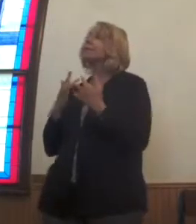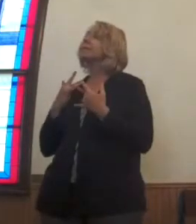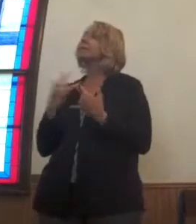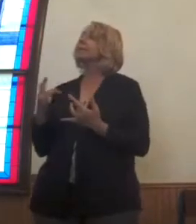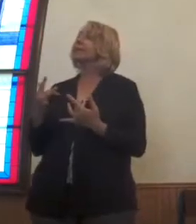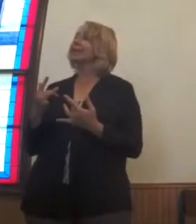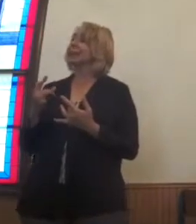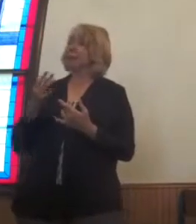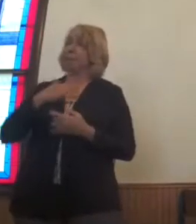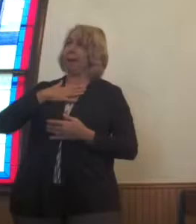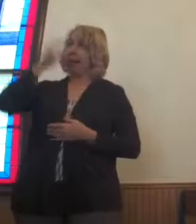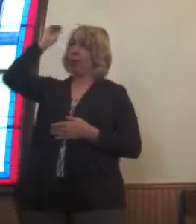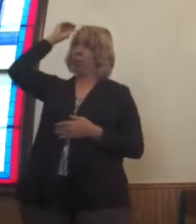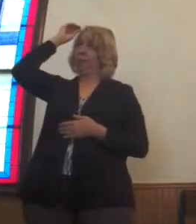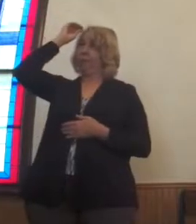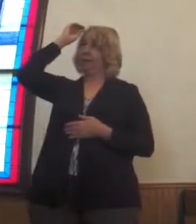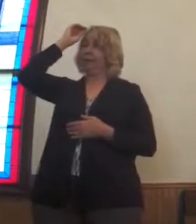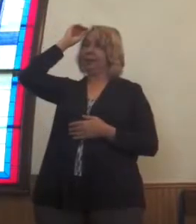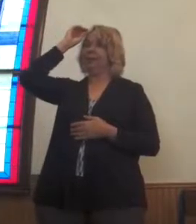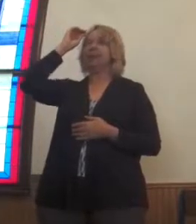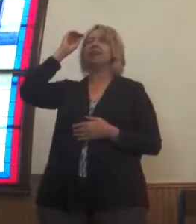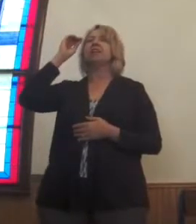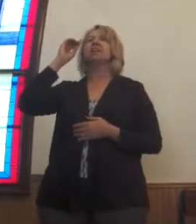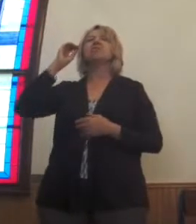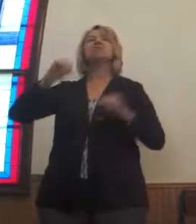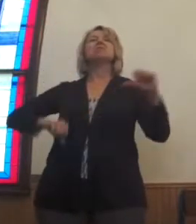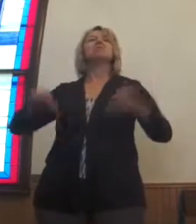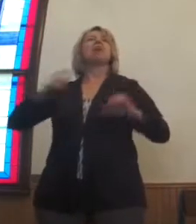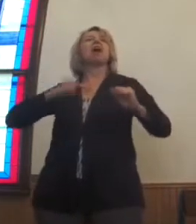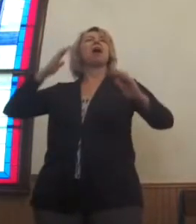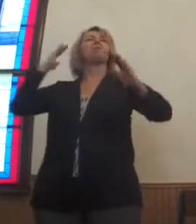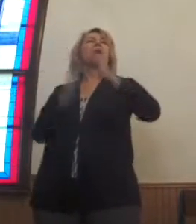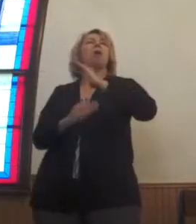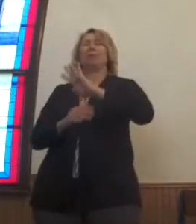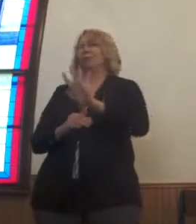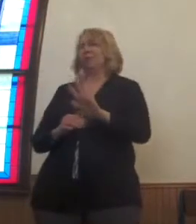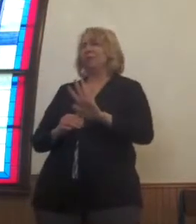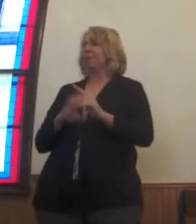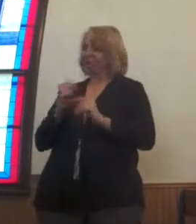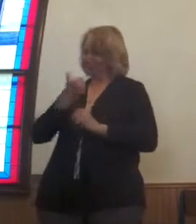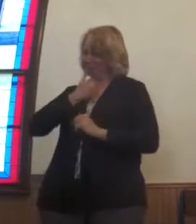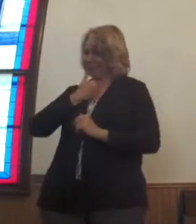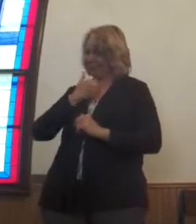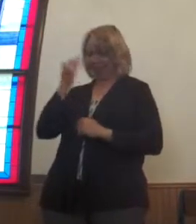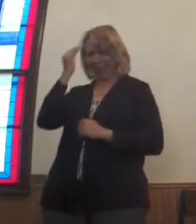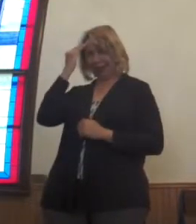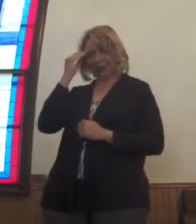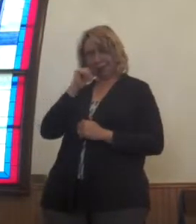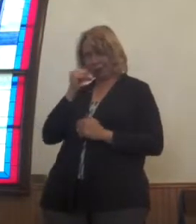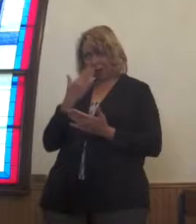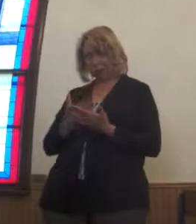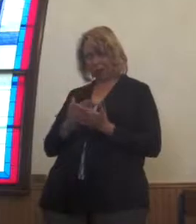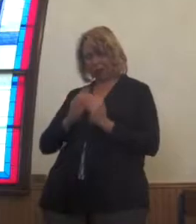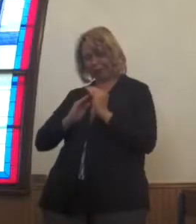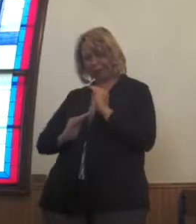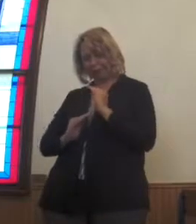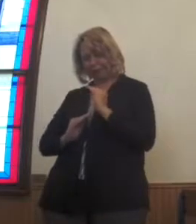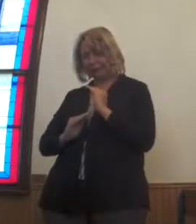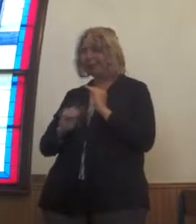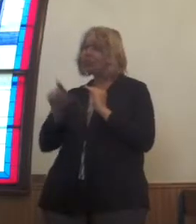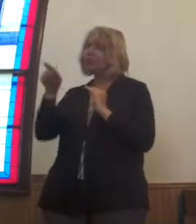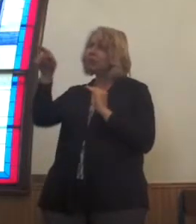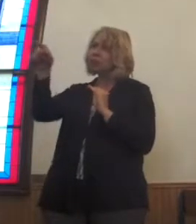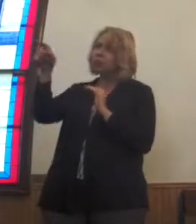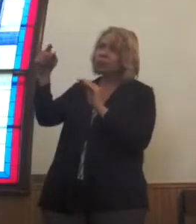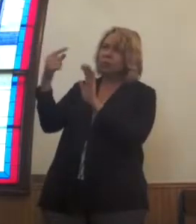opinions of ourself, not out there boasting, and that we are willing to take criticism and constructive criticism